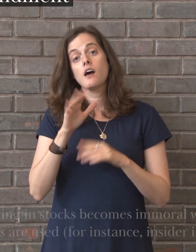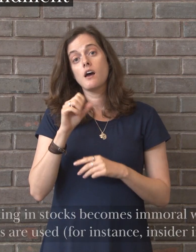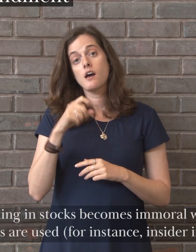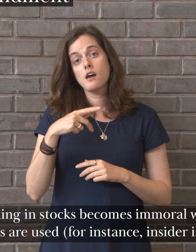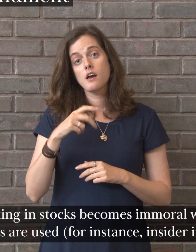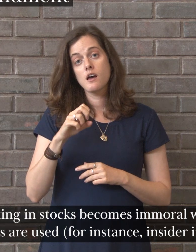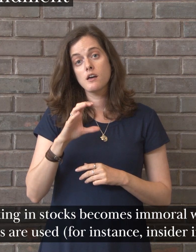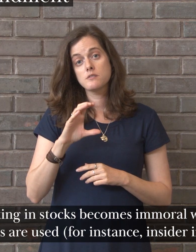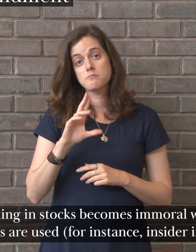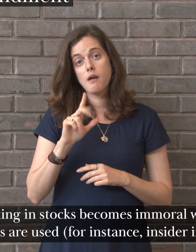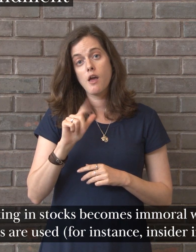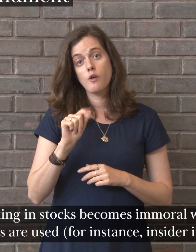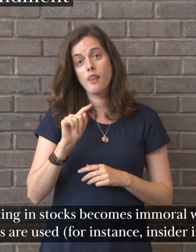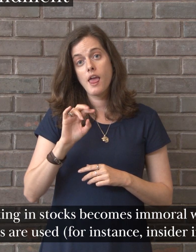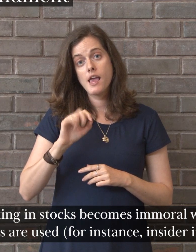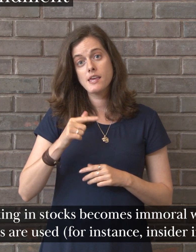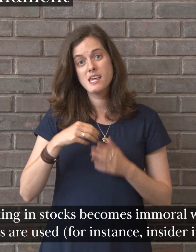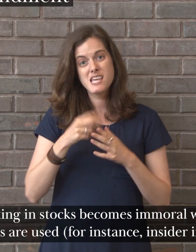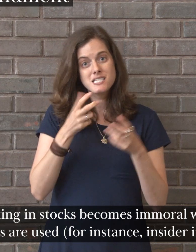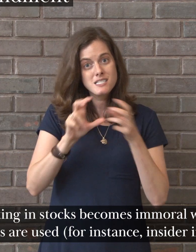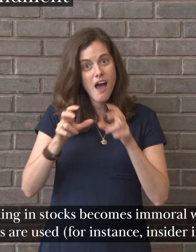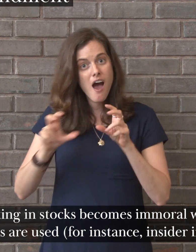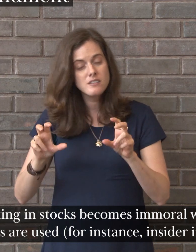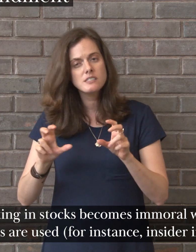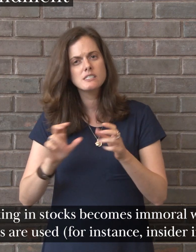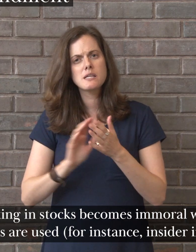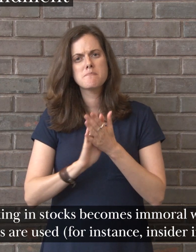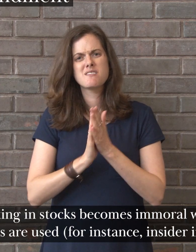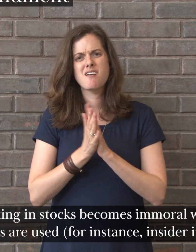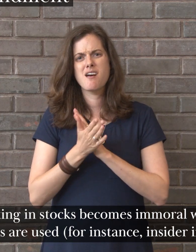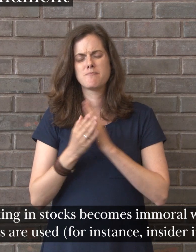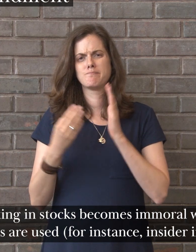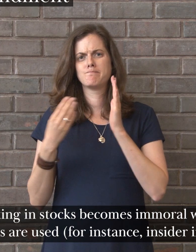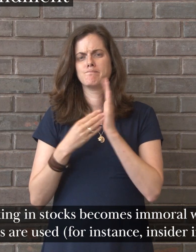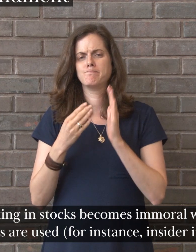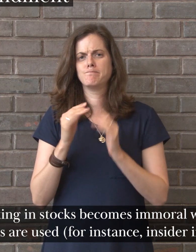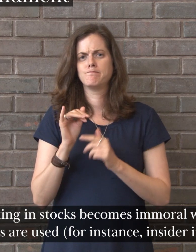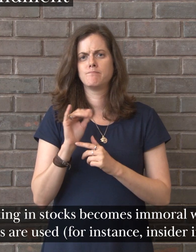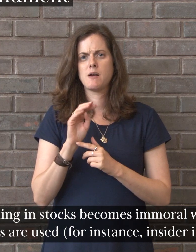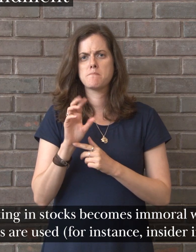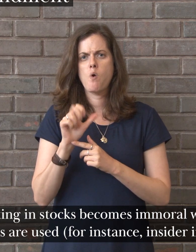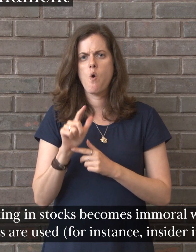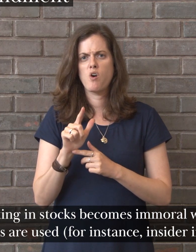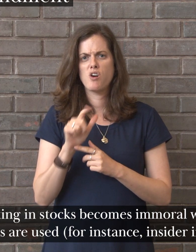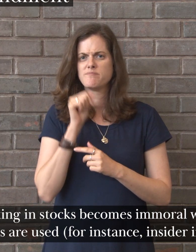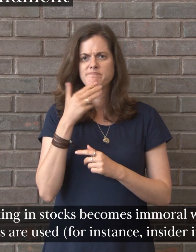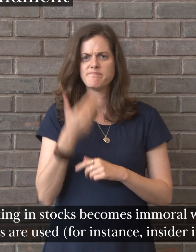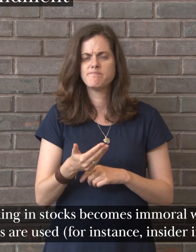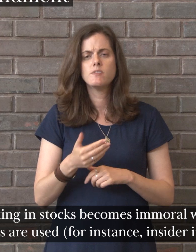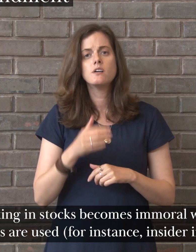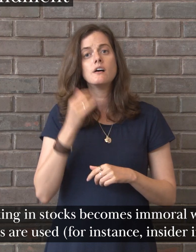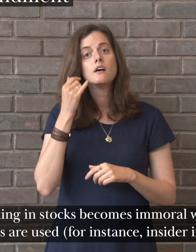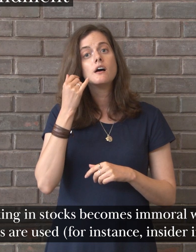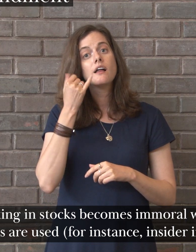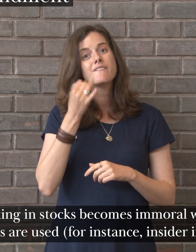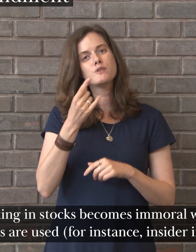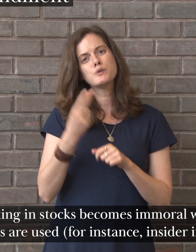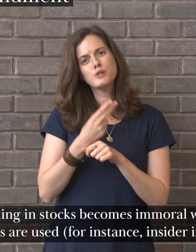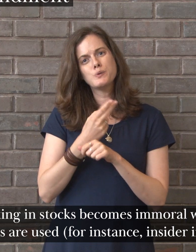Speculating in stocks becomes immoral when dishonest means are used. For instance,